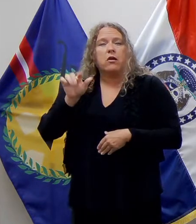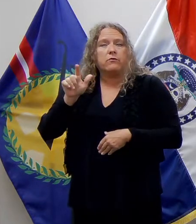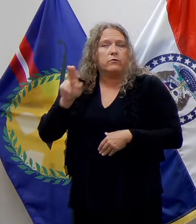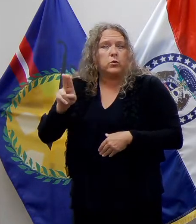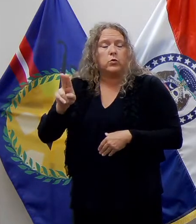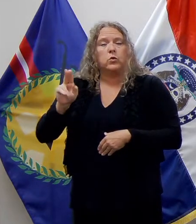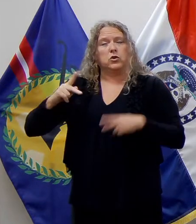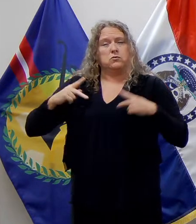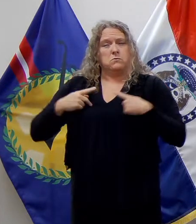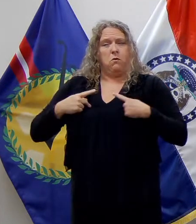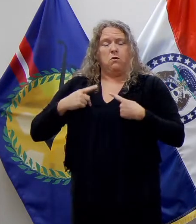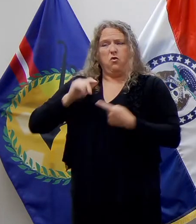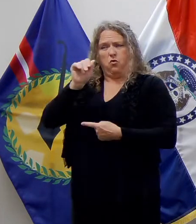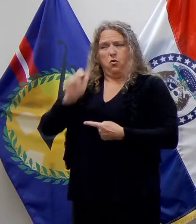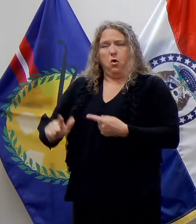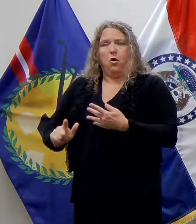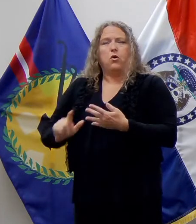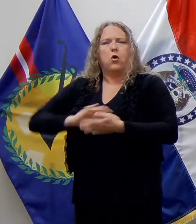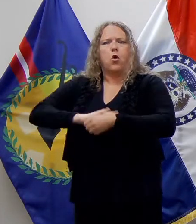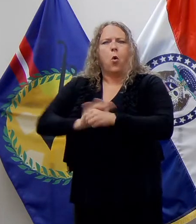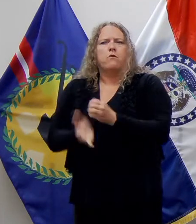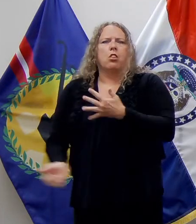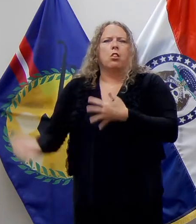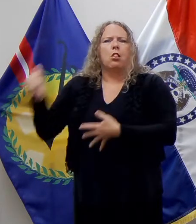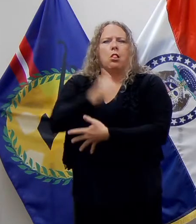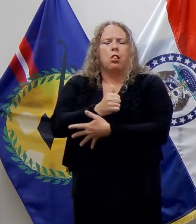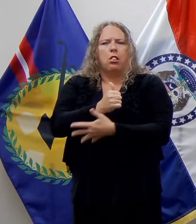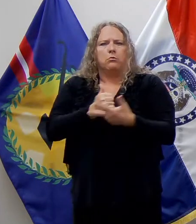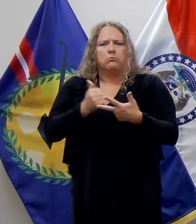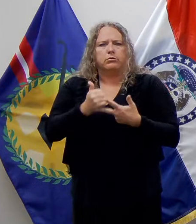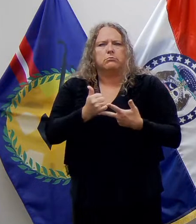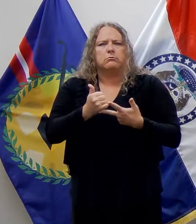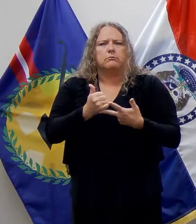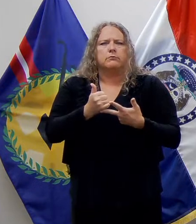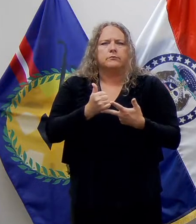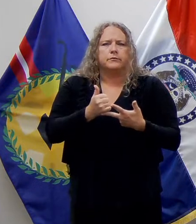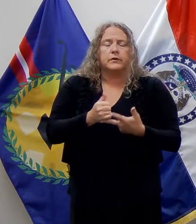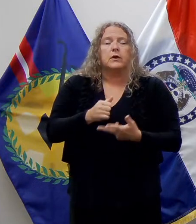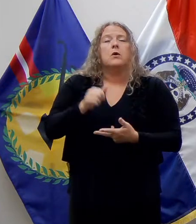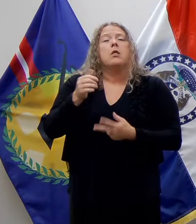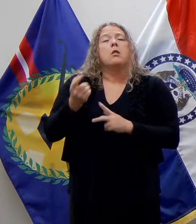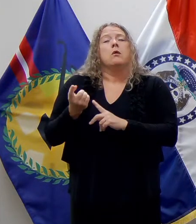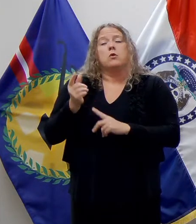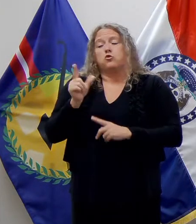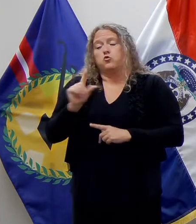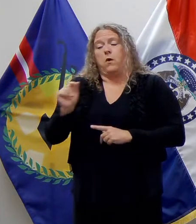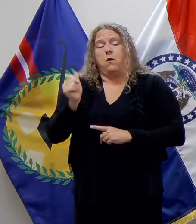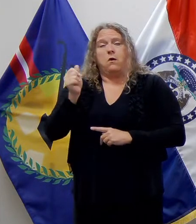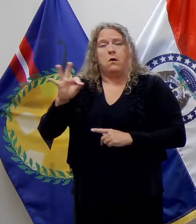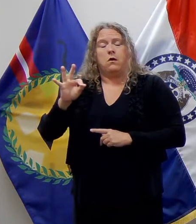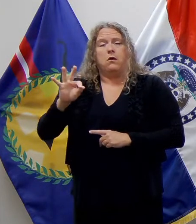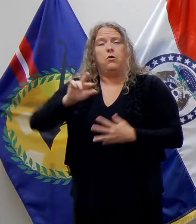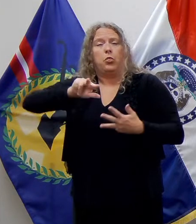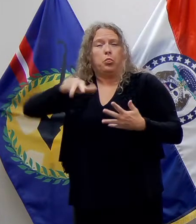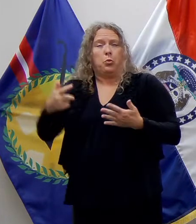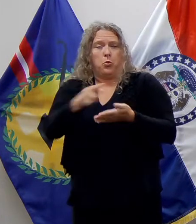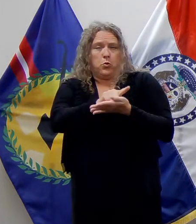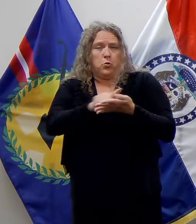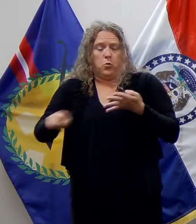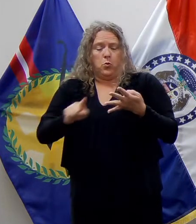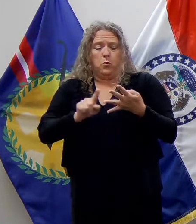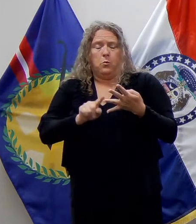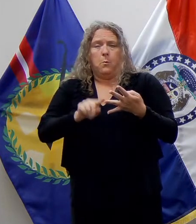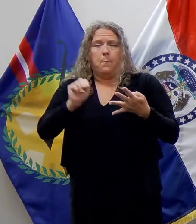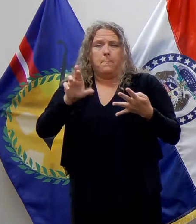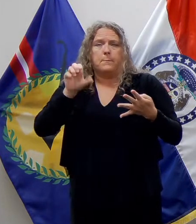Worth noting is that the first COVID-19 death in St. Louis County was announced in the third week of March, but the virus quickly caught up with other